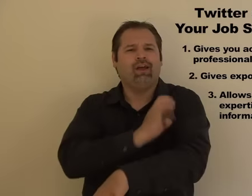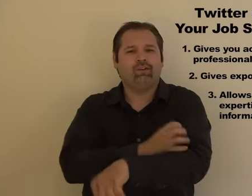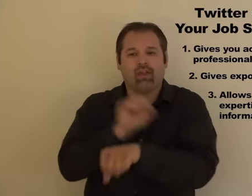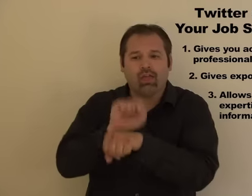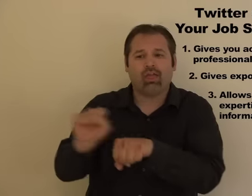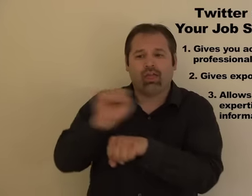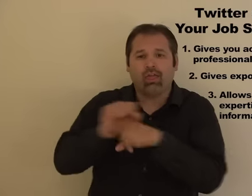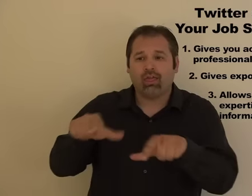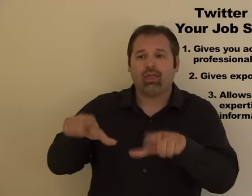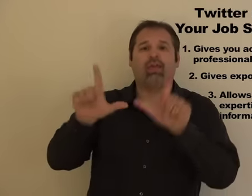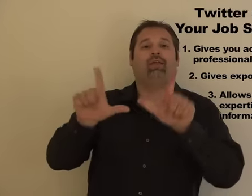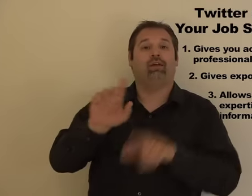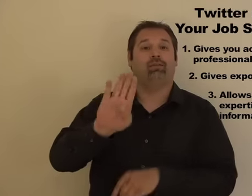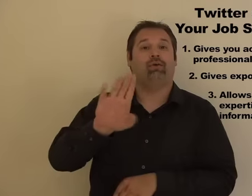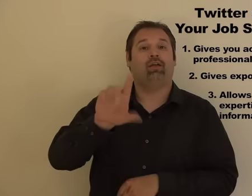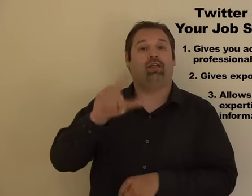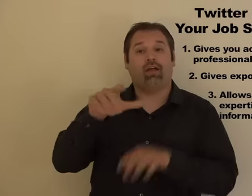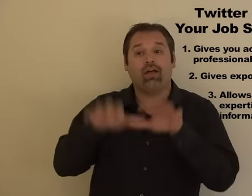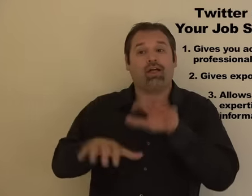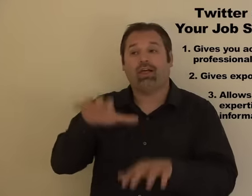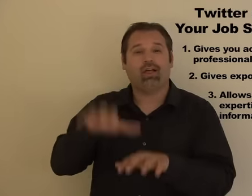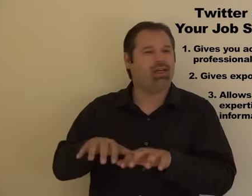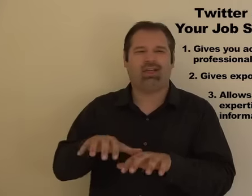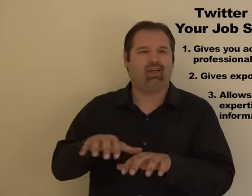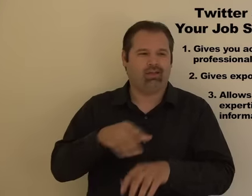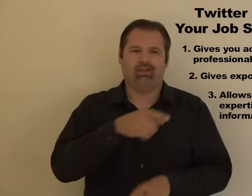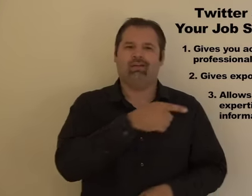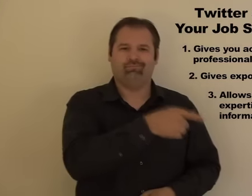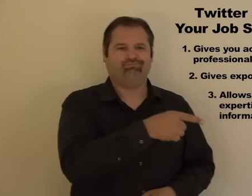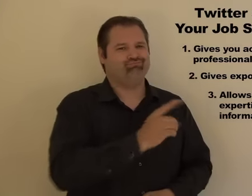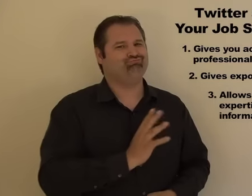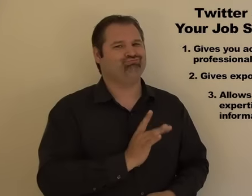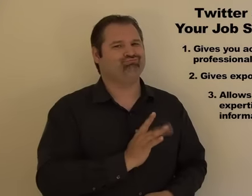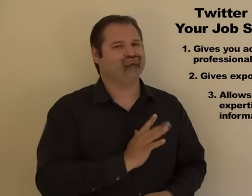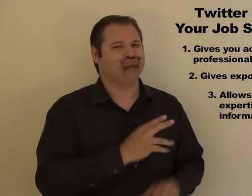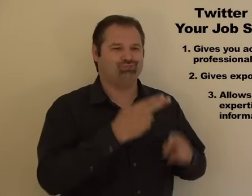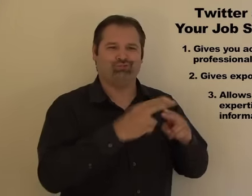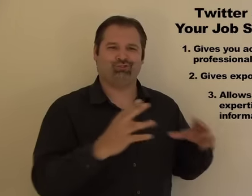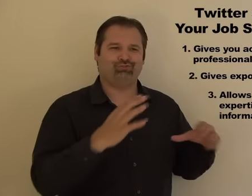energy to create a blog. So, keep it brief.